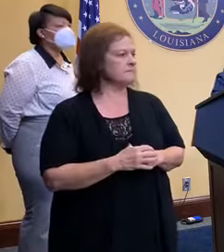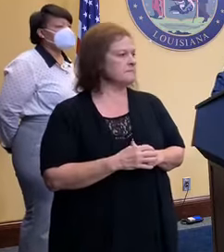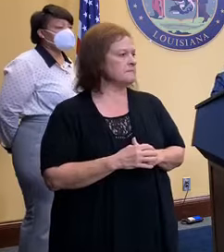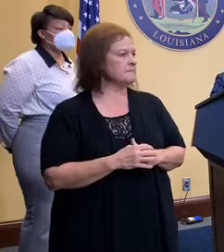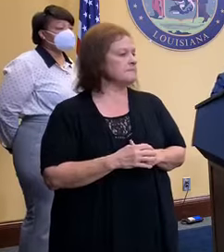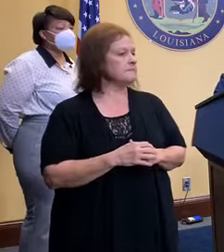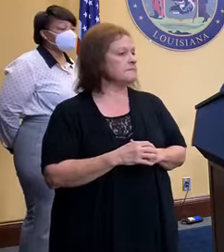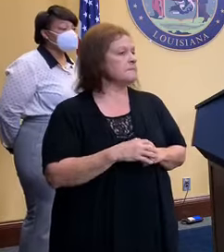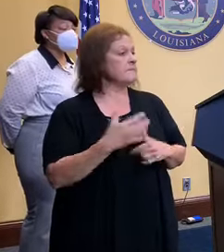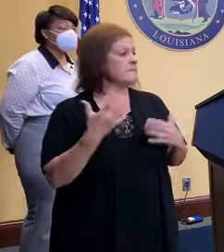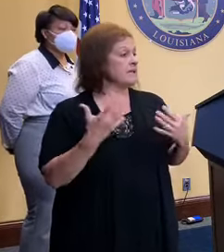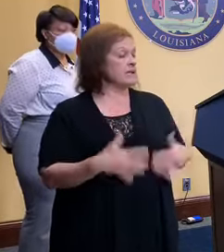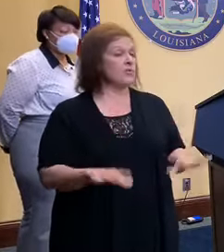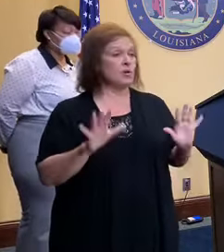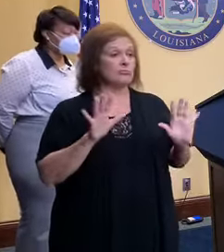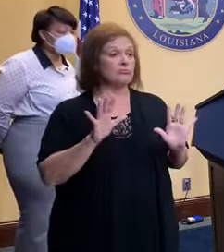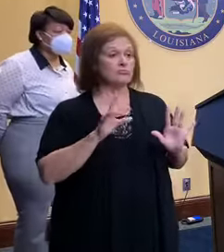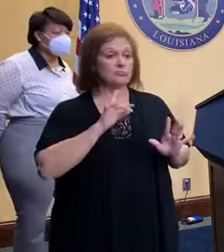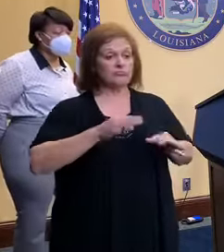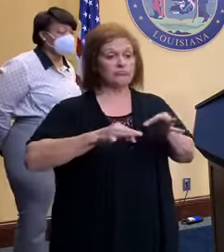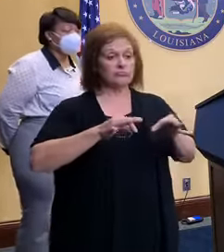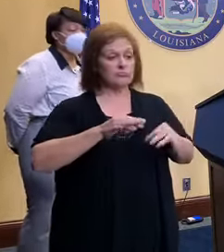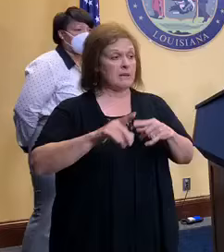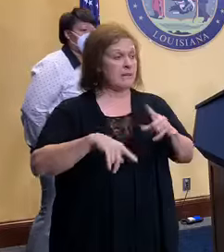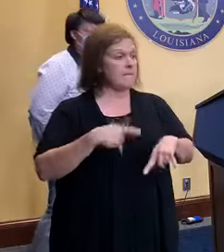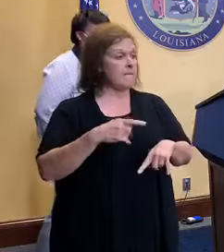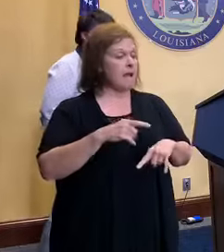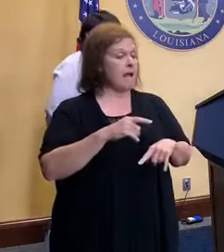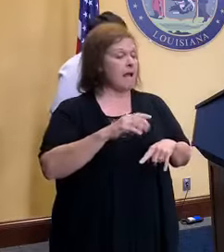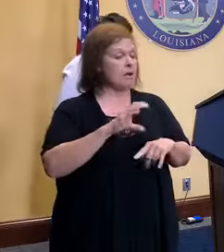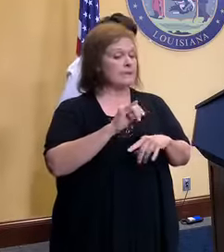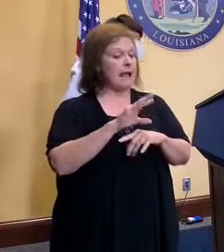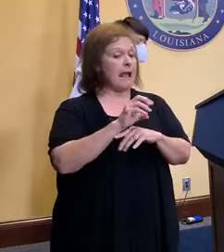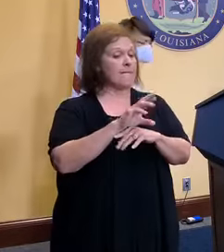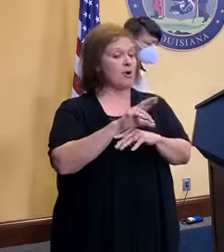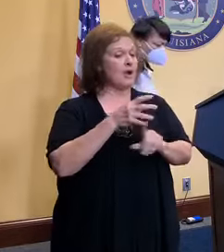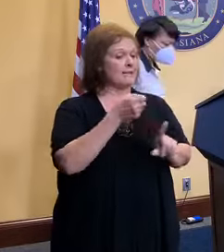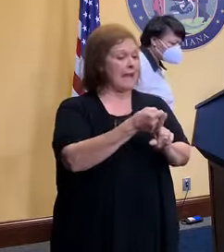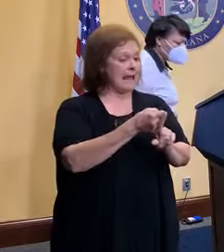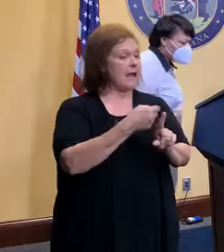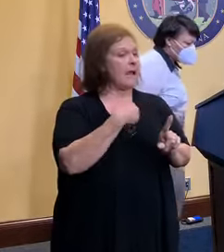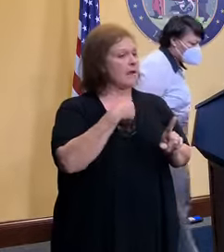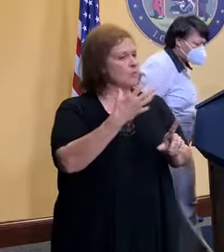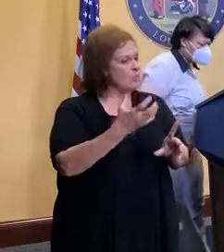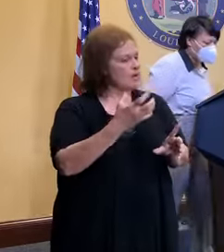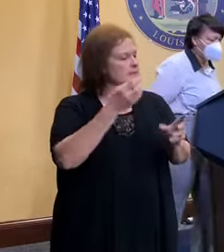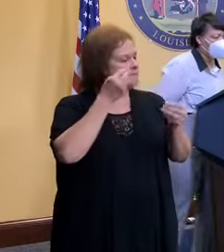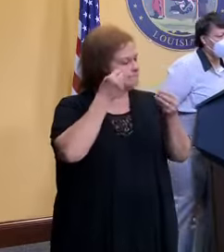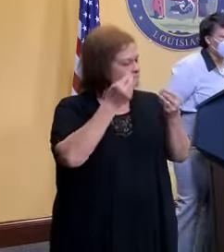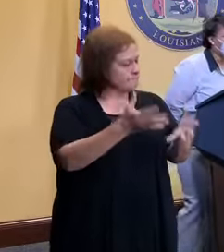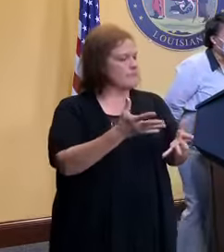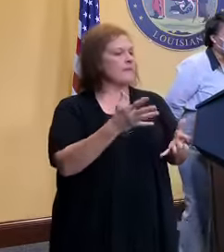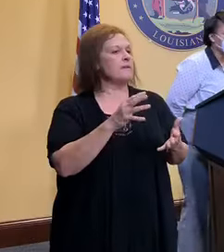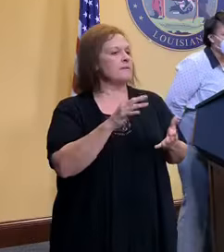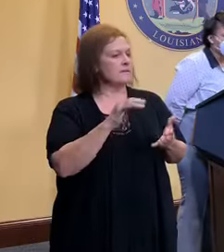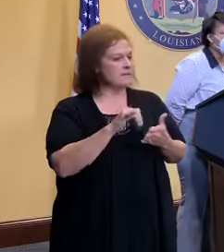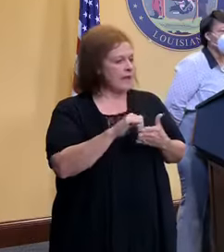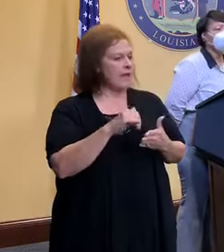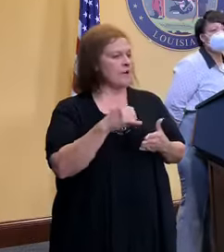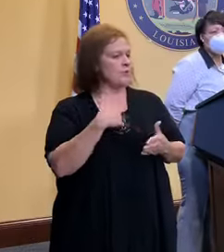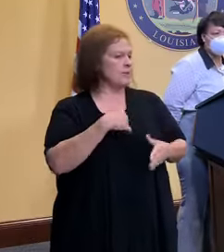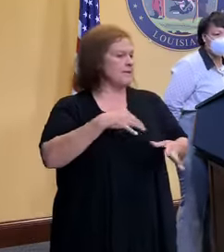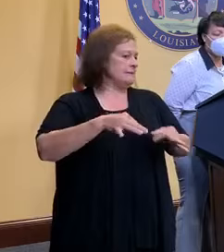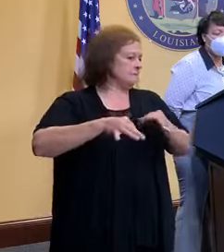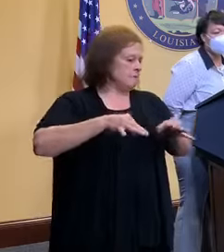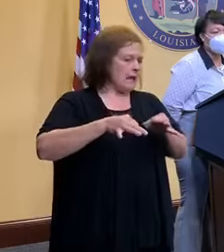Thank you. That concludes really the update as it relates to the cyber attack. It was very important that we came to you